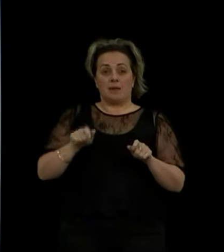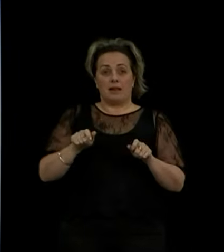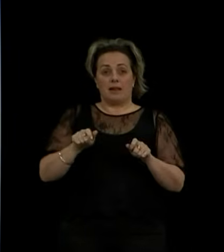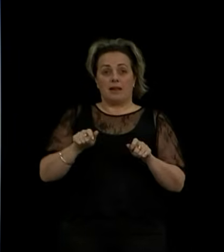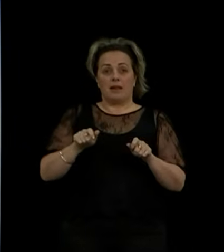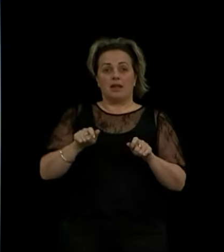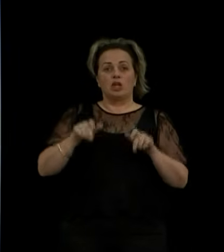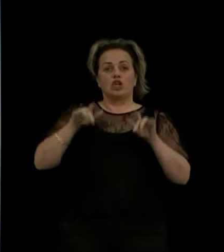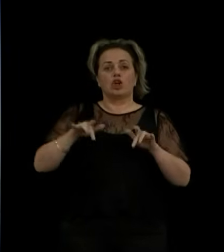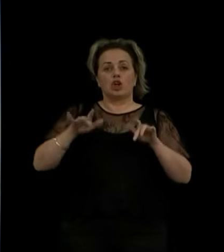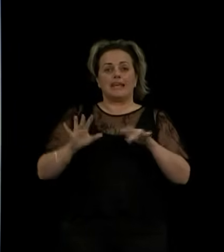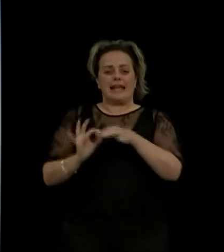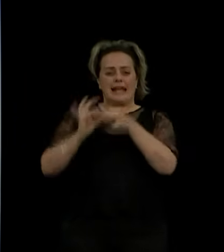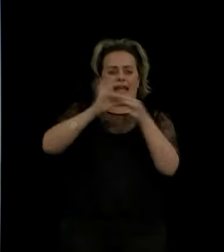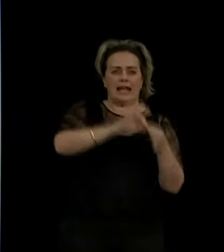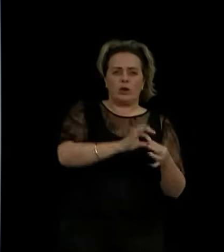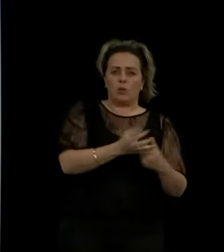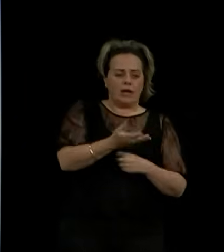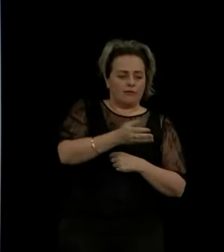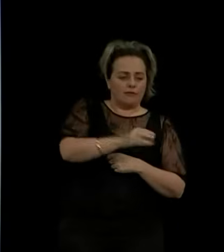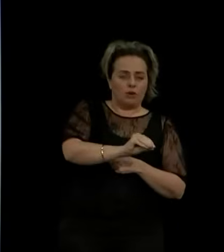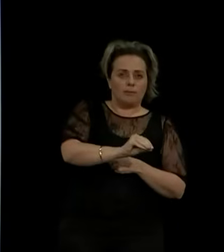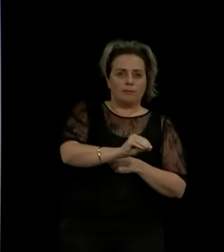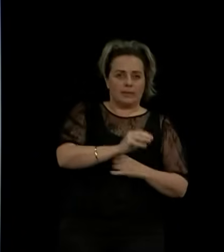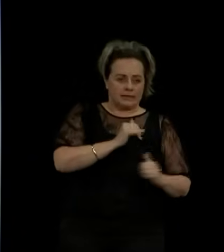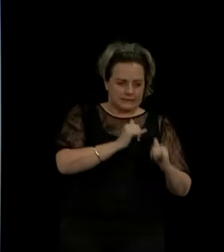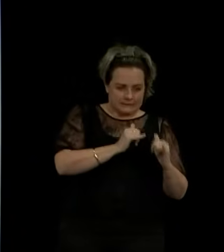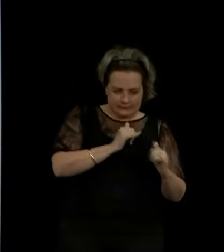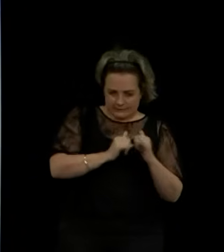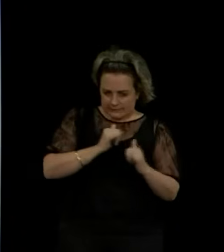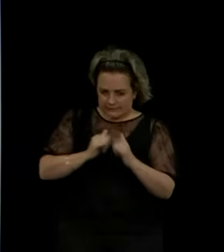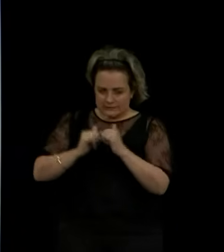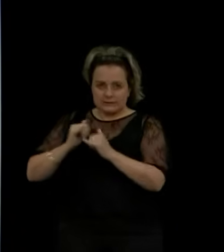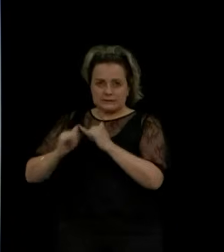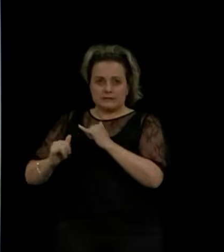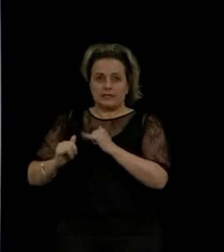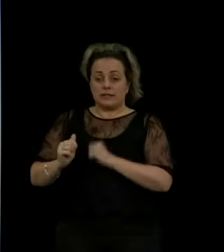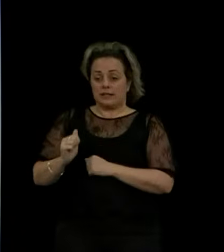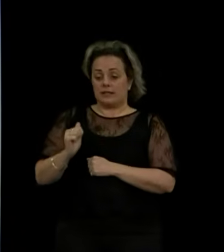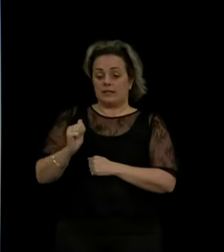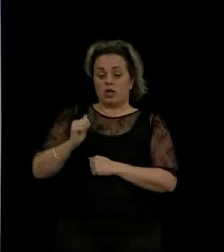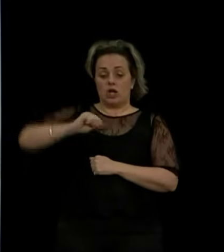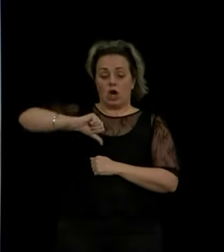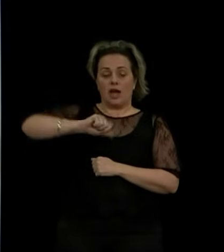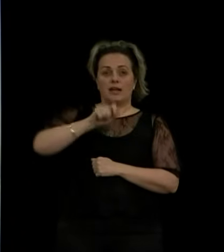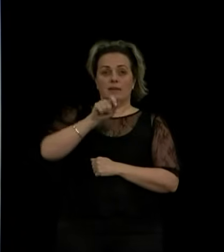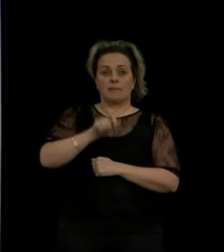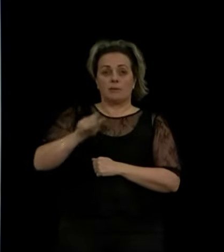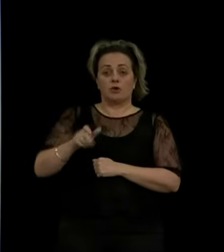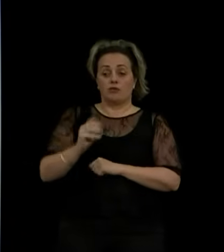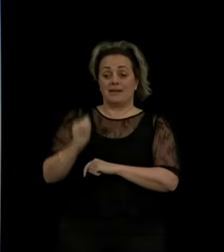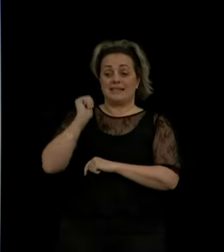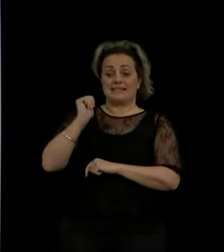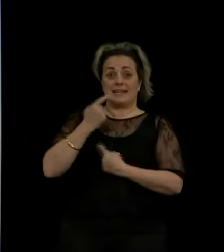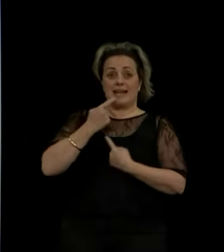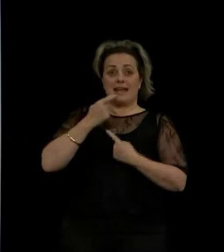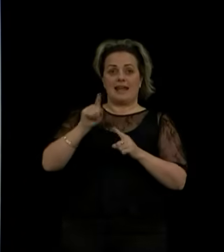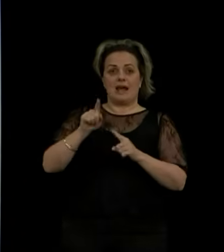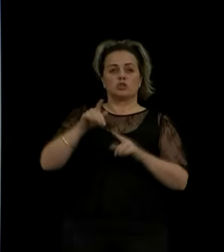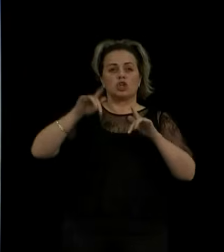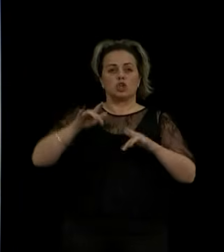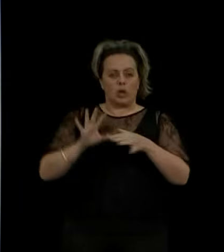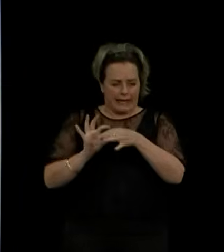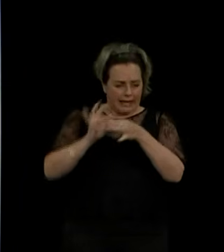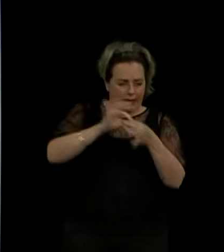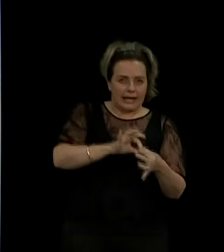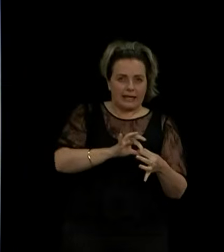yet unlinked and interviews are ongoing. And as of yesterday's cases, 9 of those remain unlinked at this point with